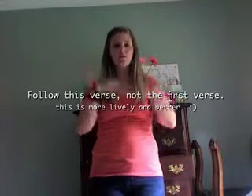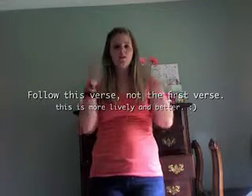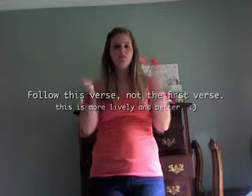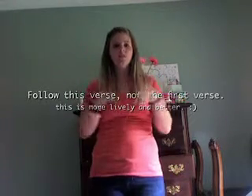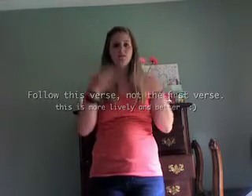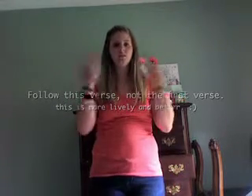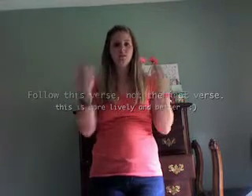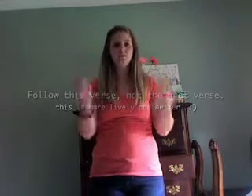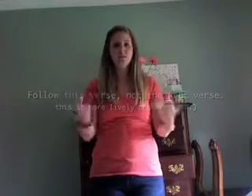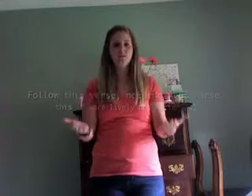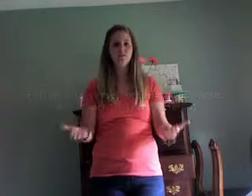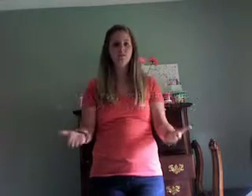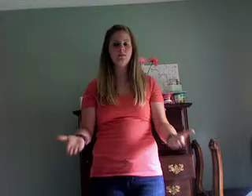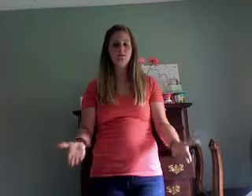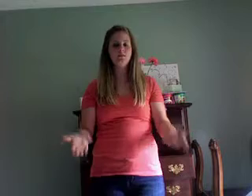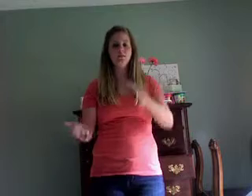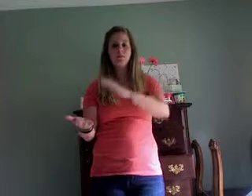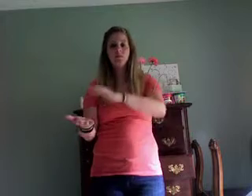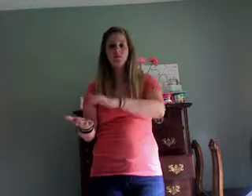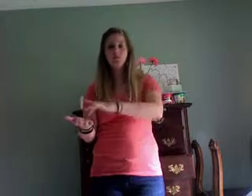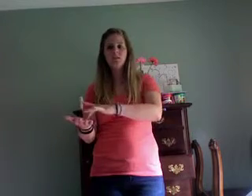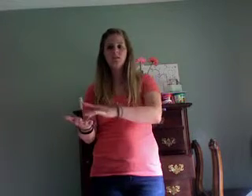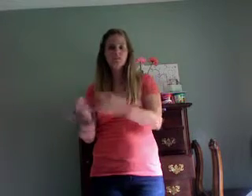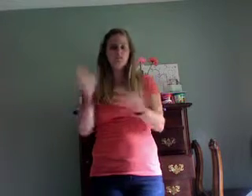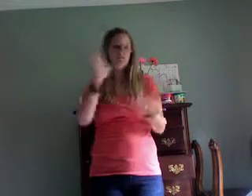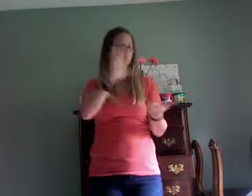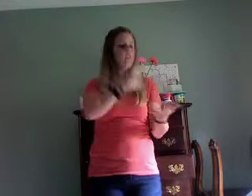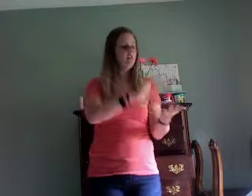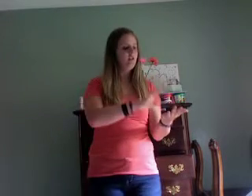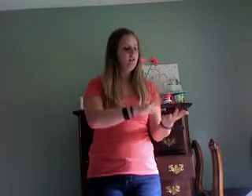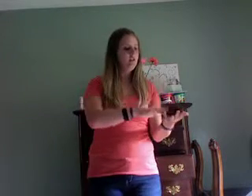he stands with scars in his hands.